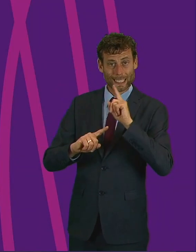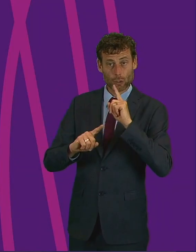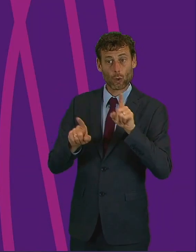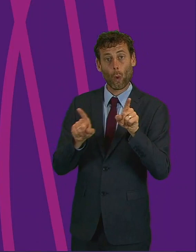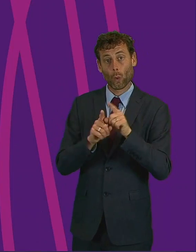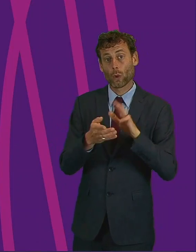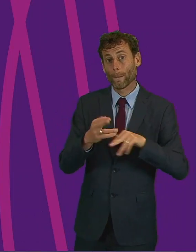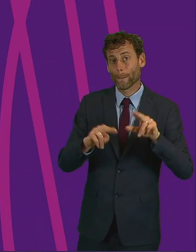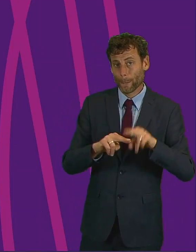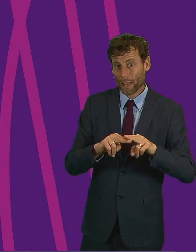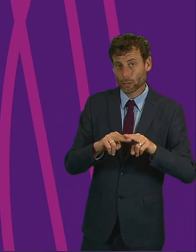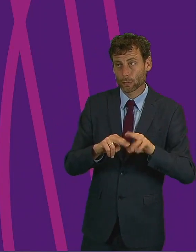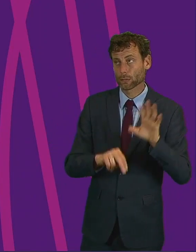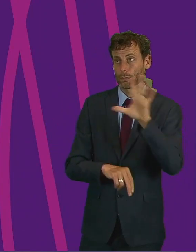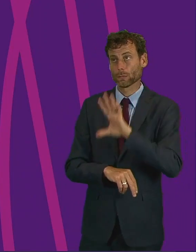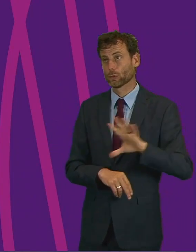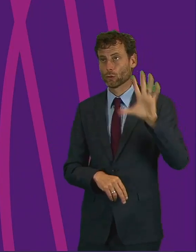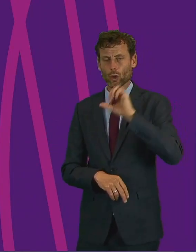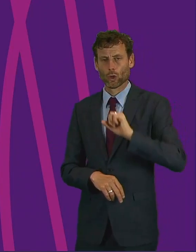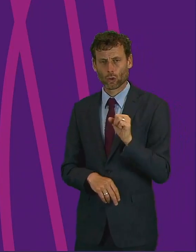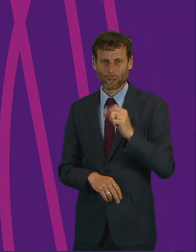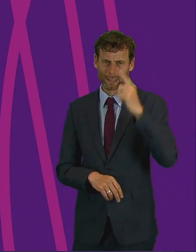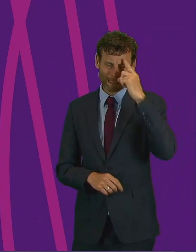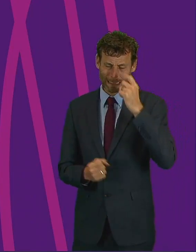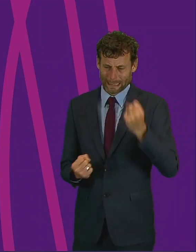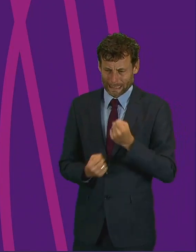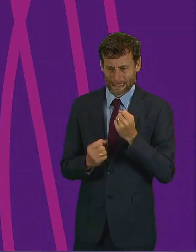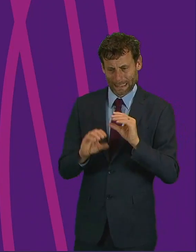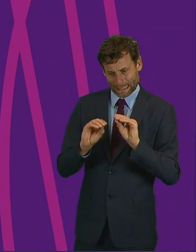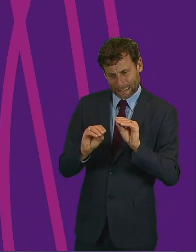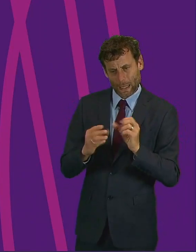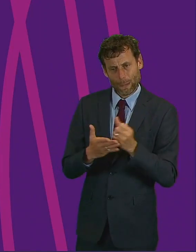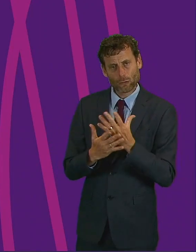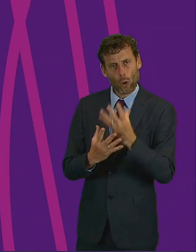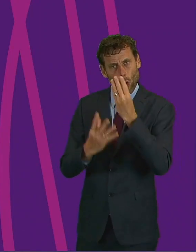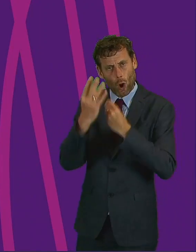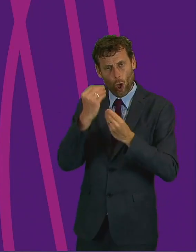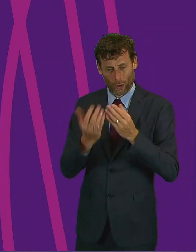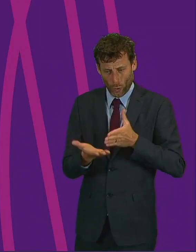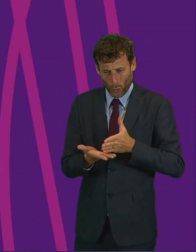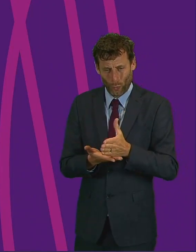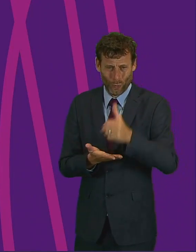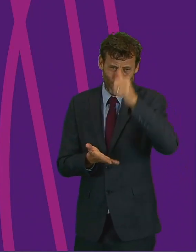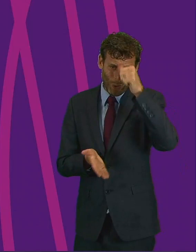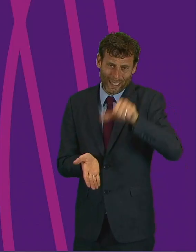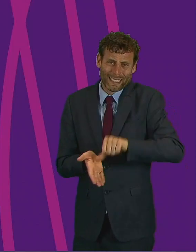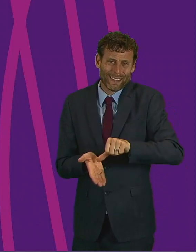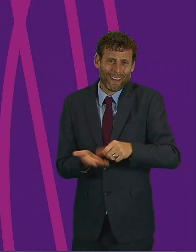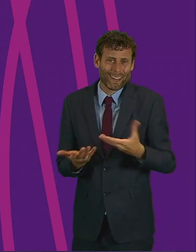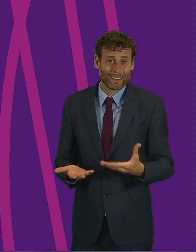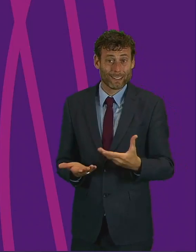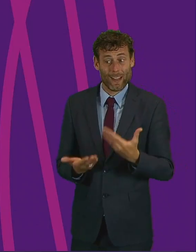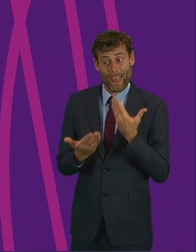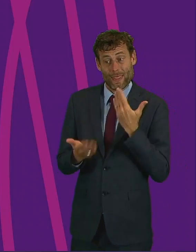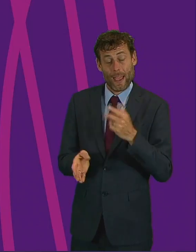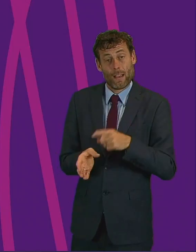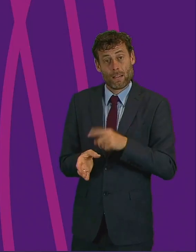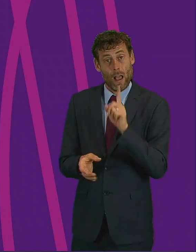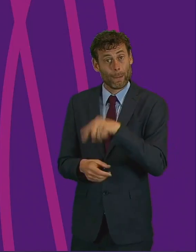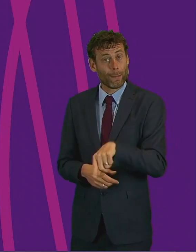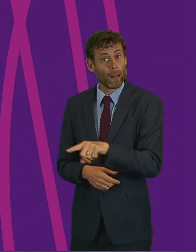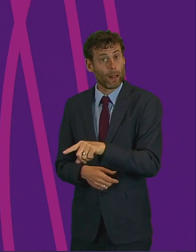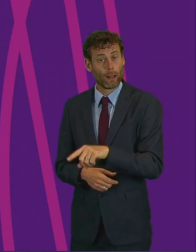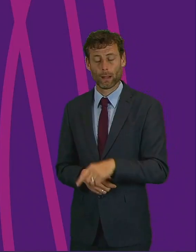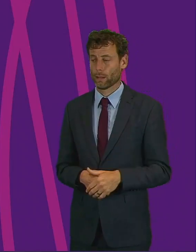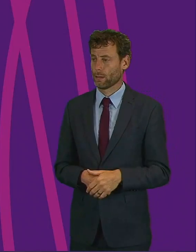parents across the country for the really good work they have been doing in very challenging circumstances. And again, to thank young people themselves. This has been